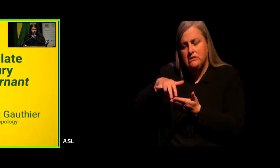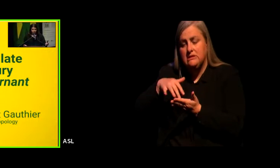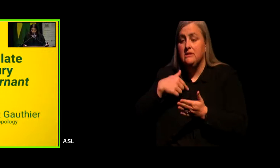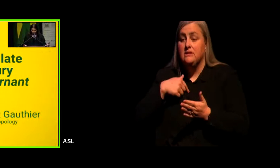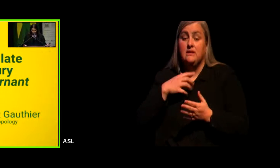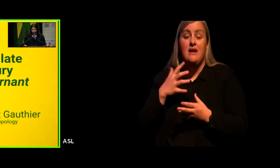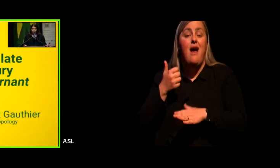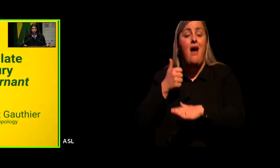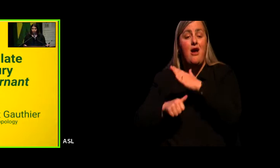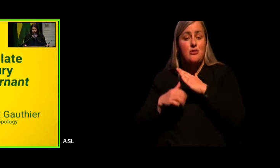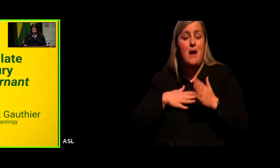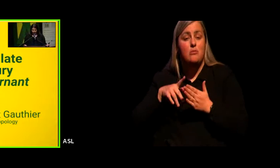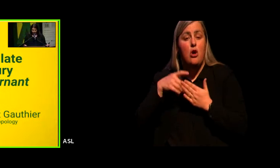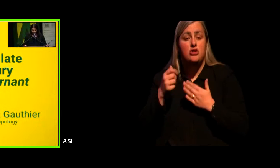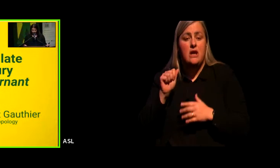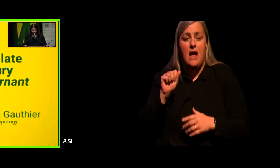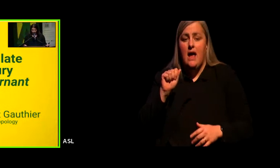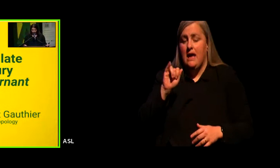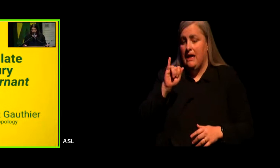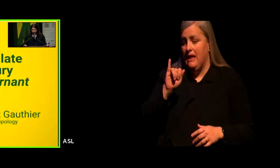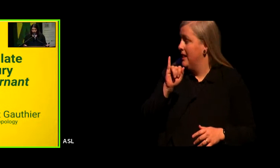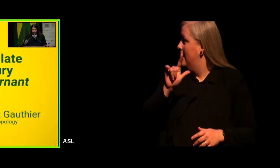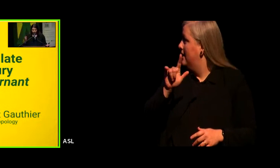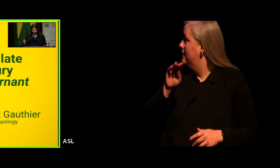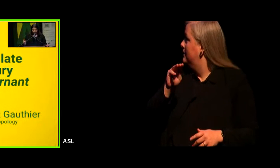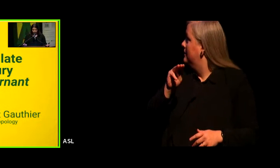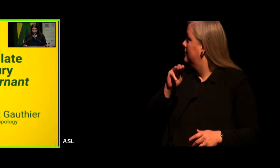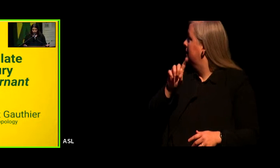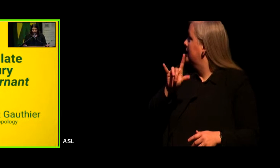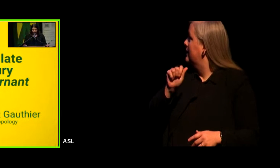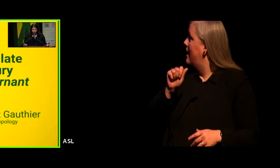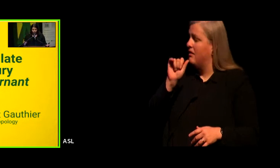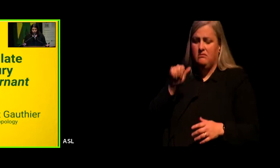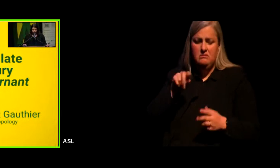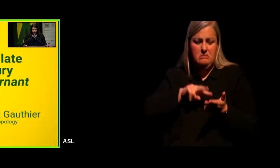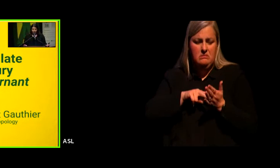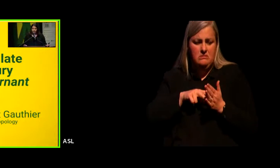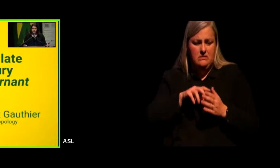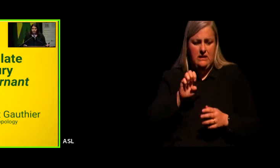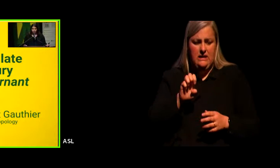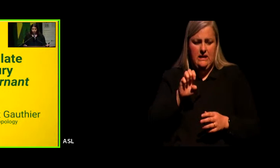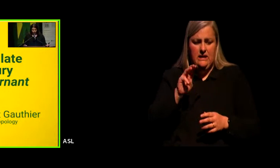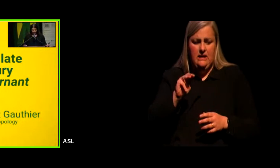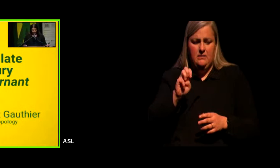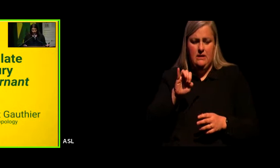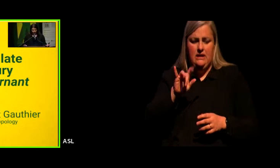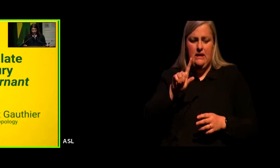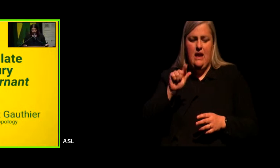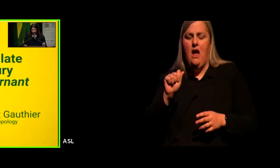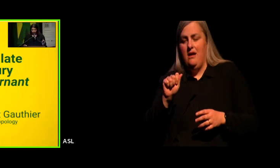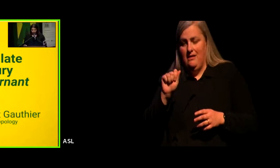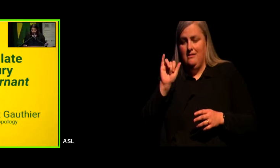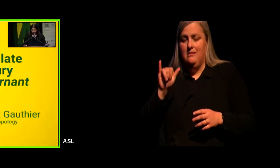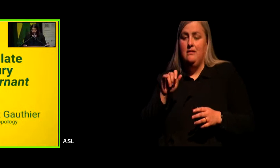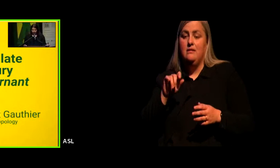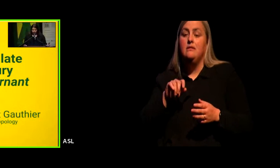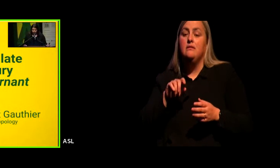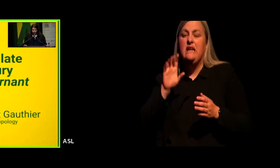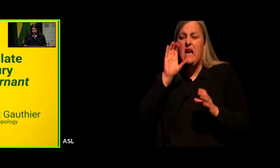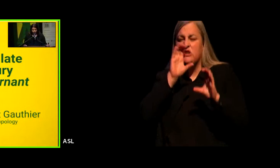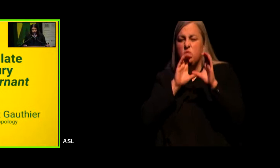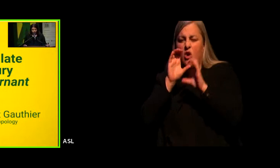was mentioned a bit earlier this evening. IPIA stands for Exploring Métis Identity Through Archaeology. In my case,